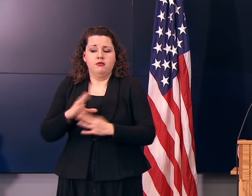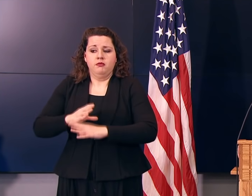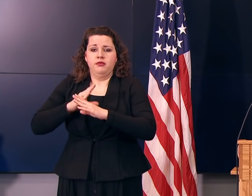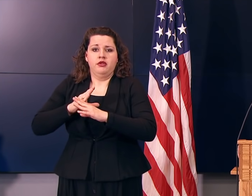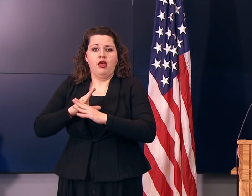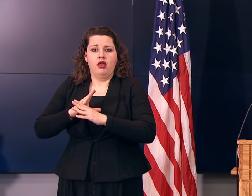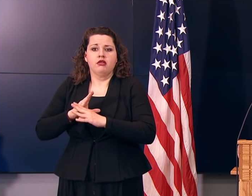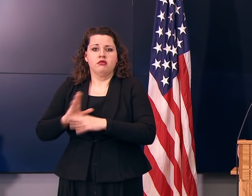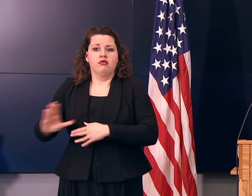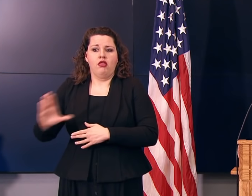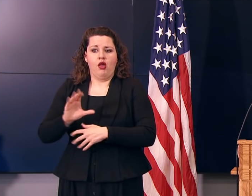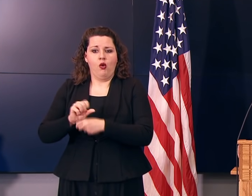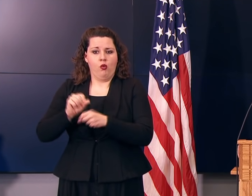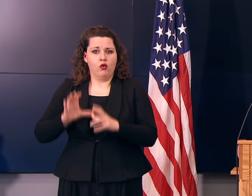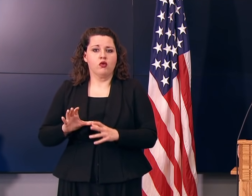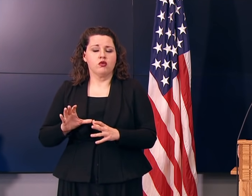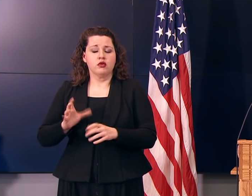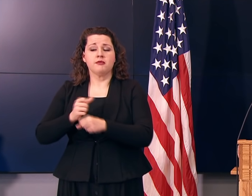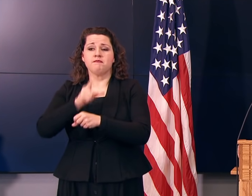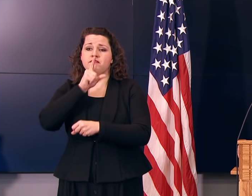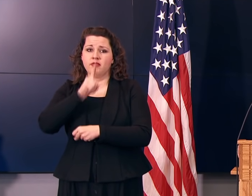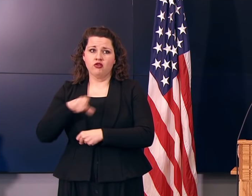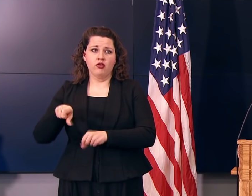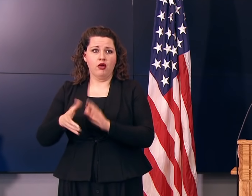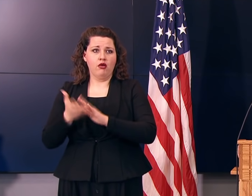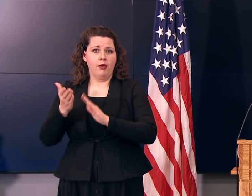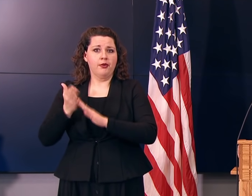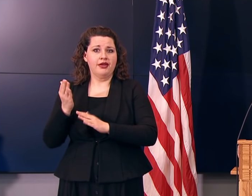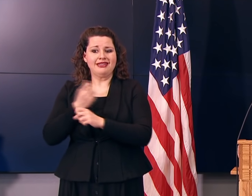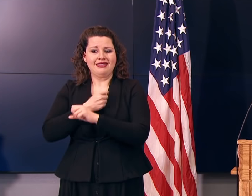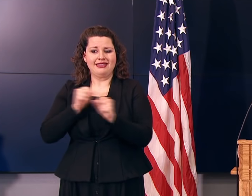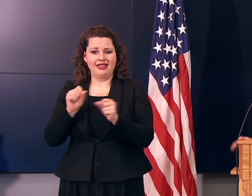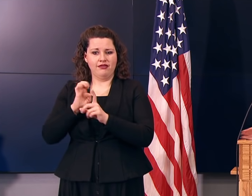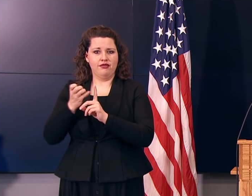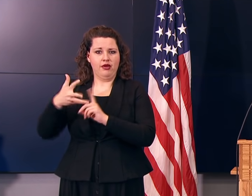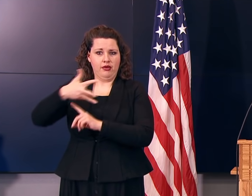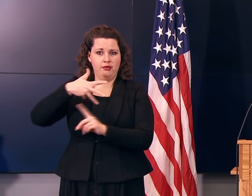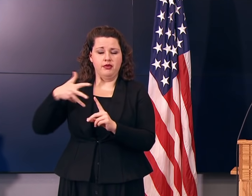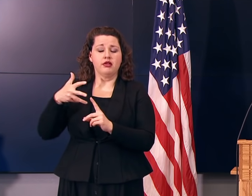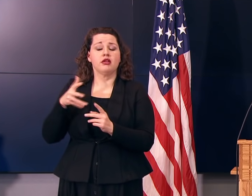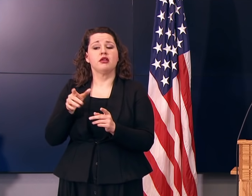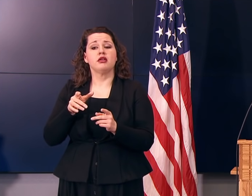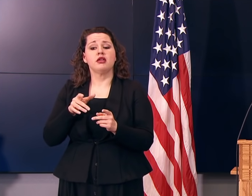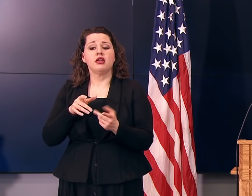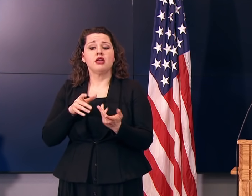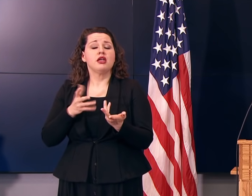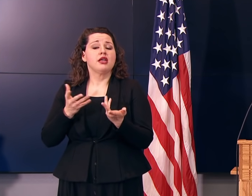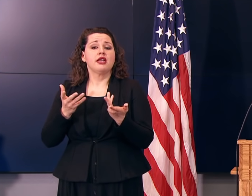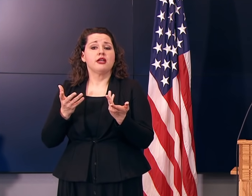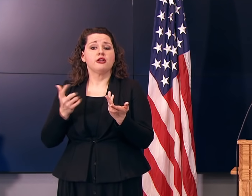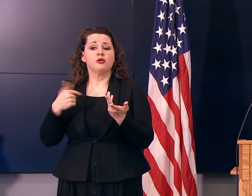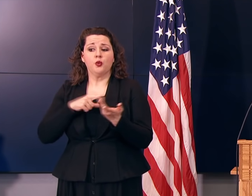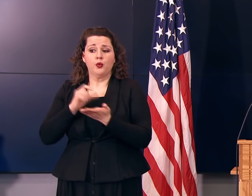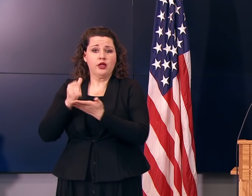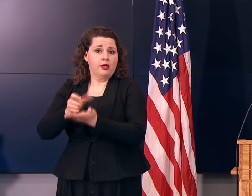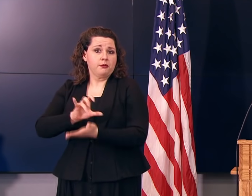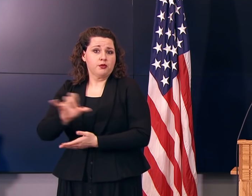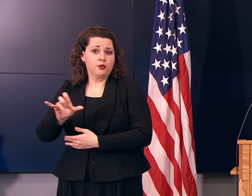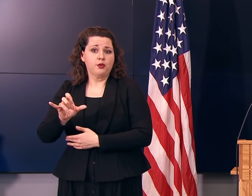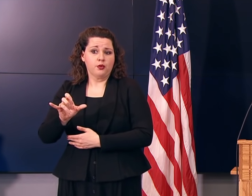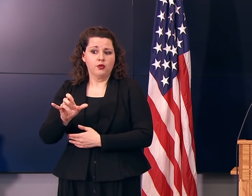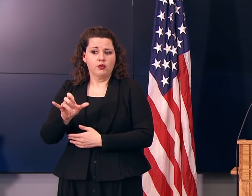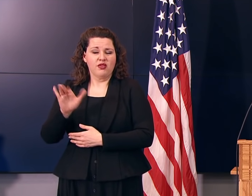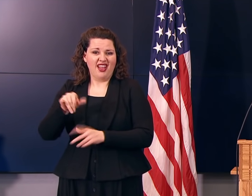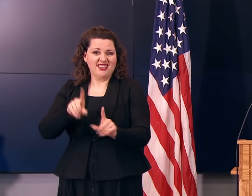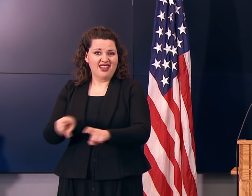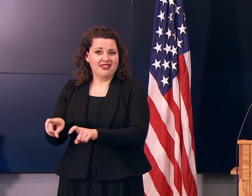protect their workers, to make sure that they're operating in a safe environment. And then we're helping too with some of the testing